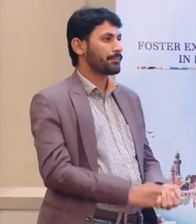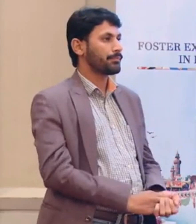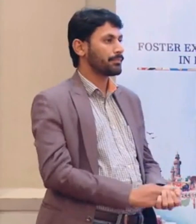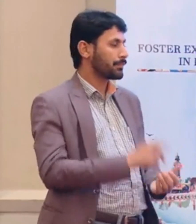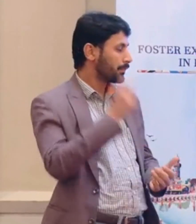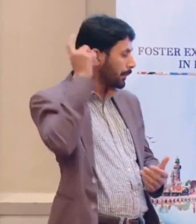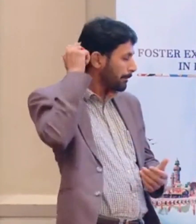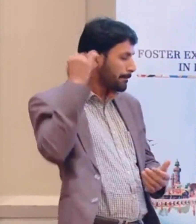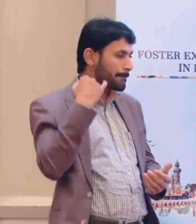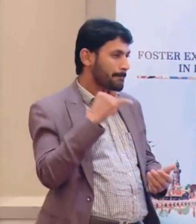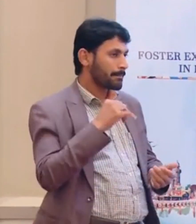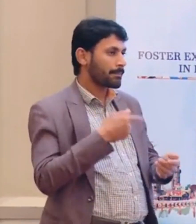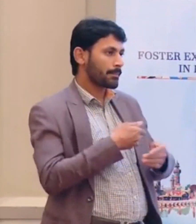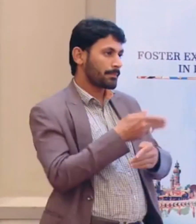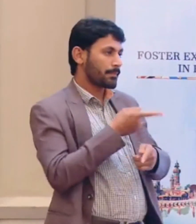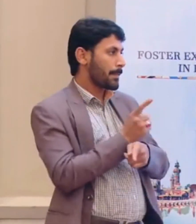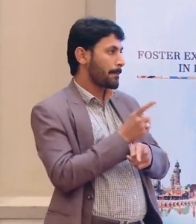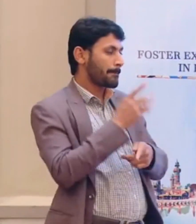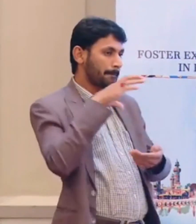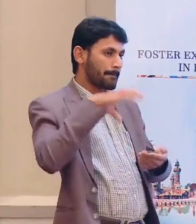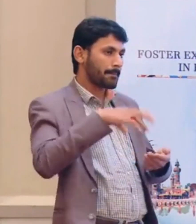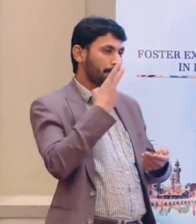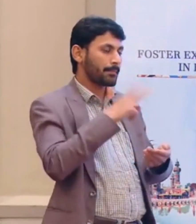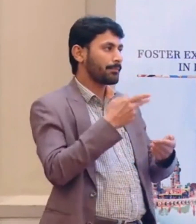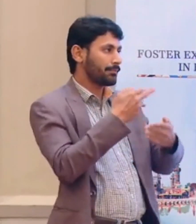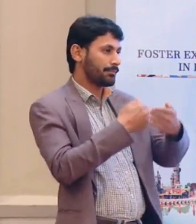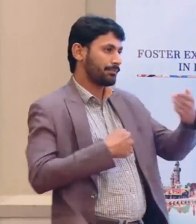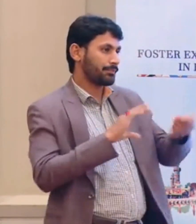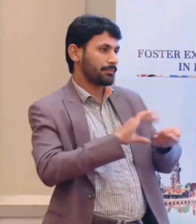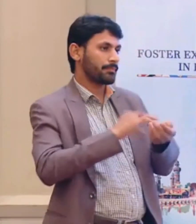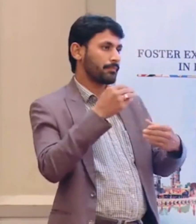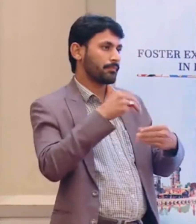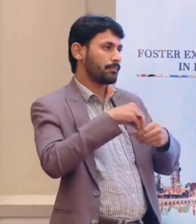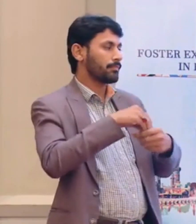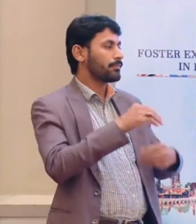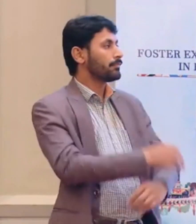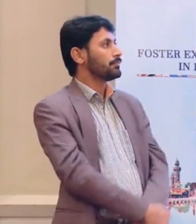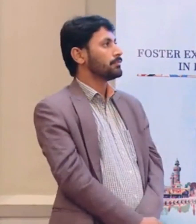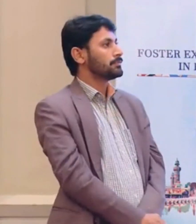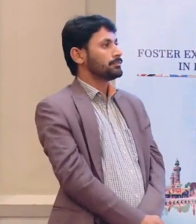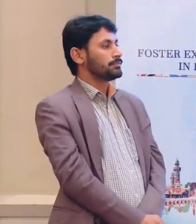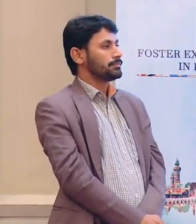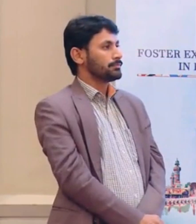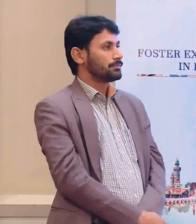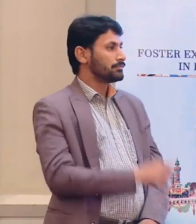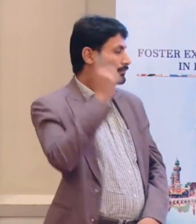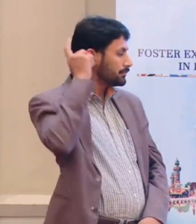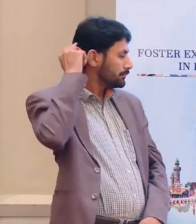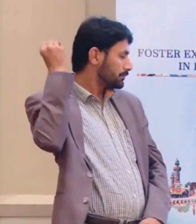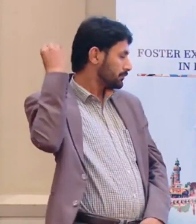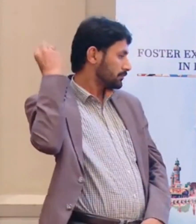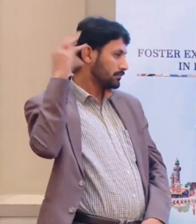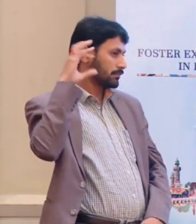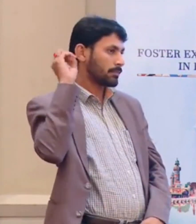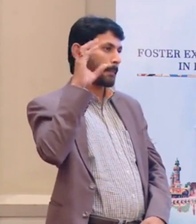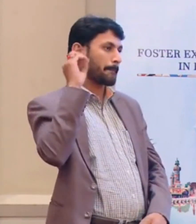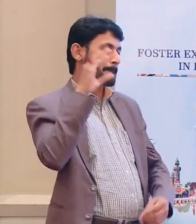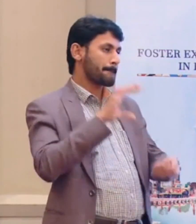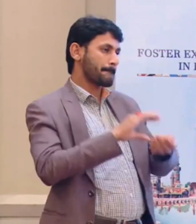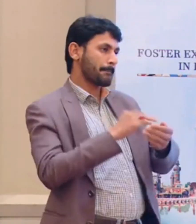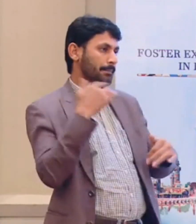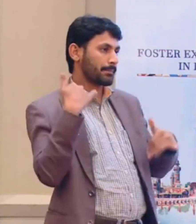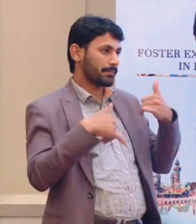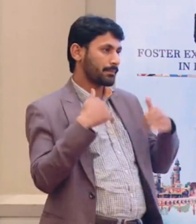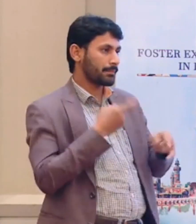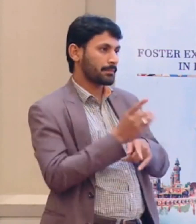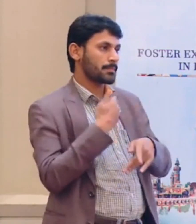in the brain, in the basal ganglion. So just imagine that the efferent signals are coming more to the thyroarytenoid